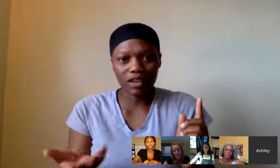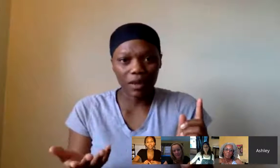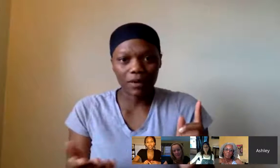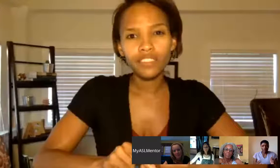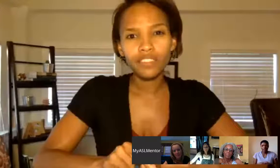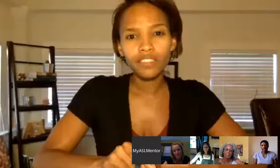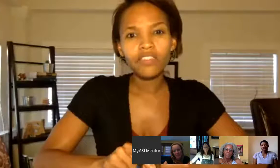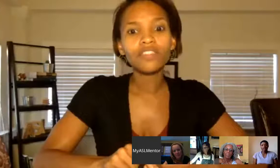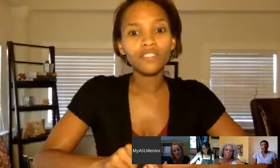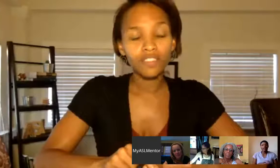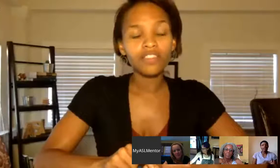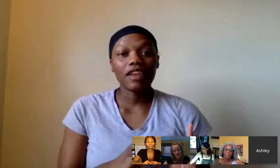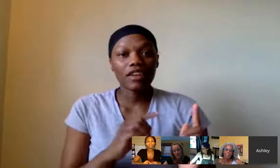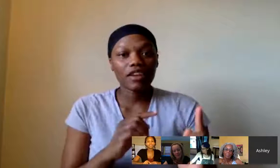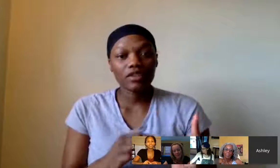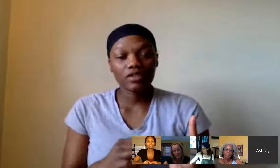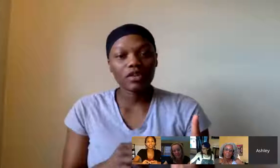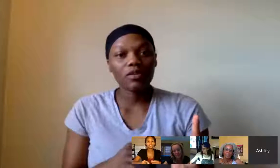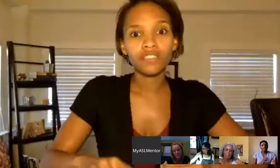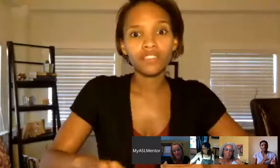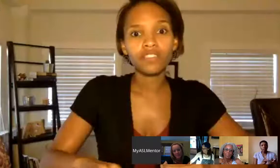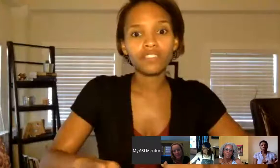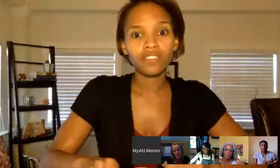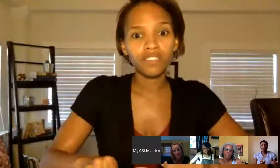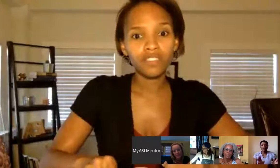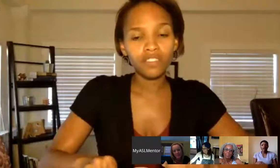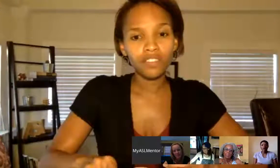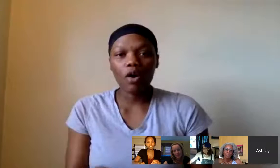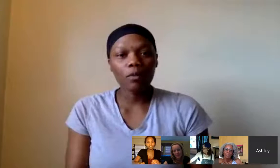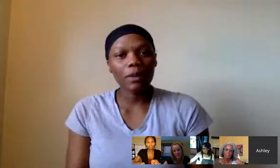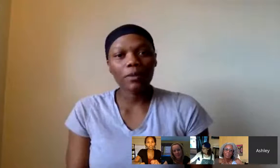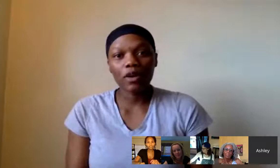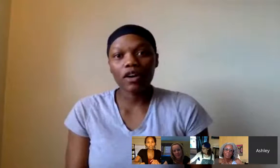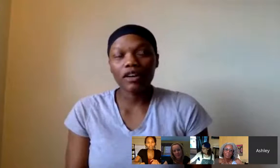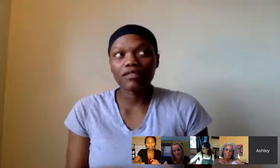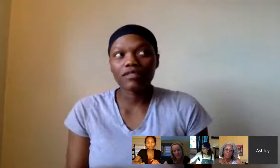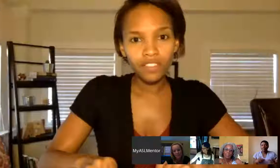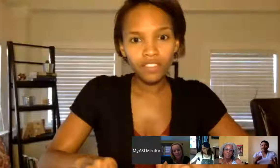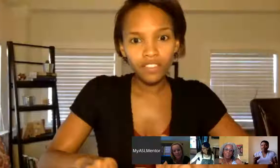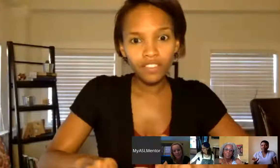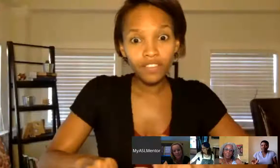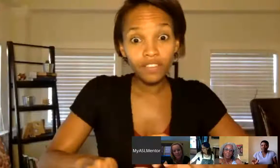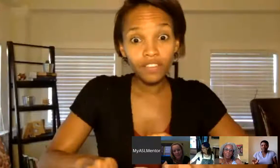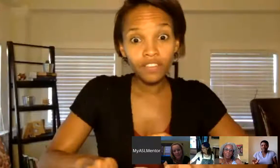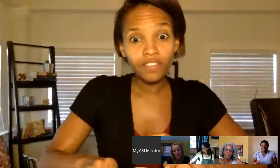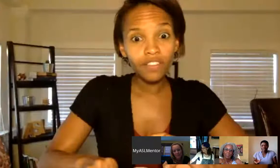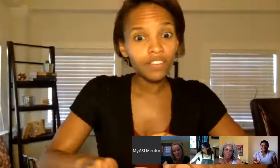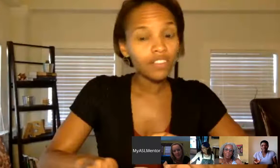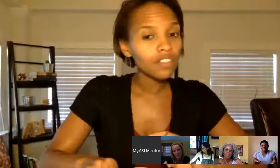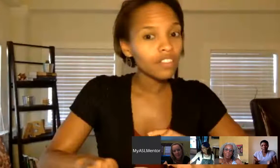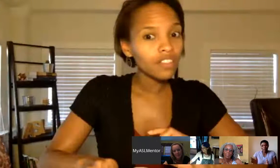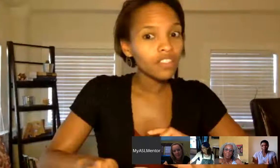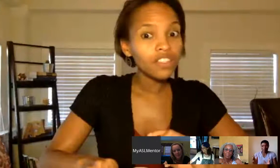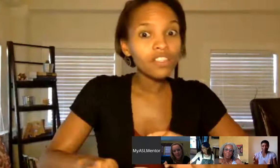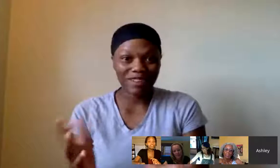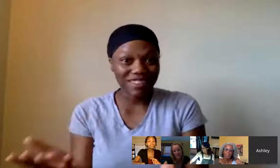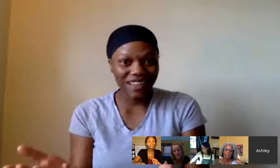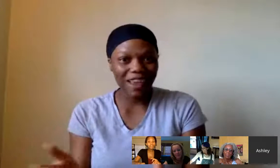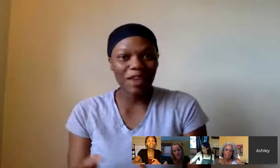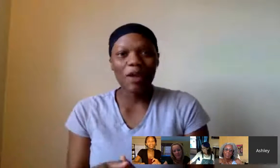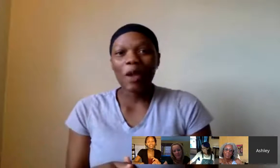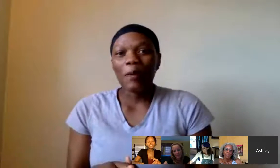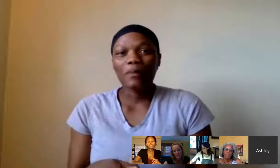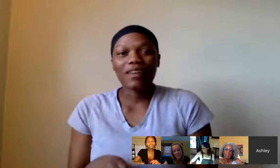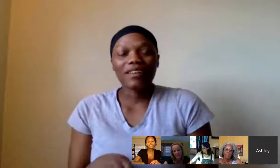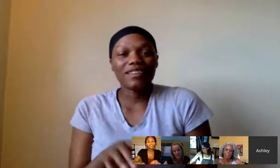the library. And another hearing comment said, "Oh, people are," if you use a term that I'm not going to